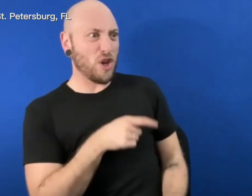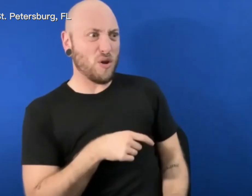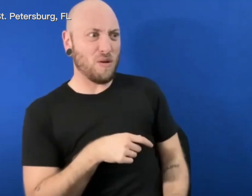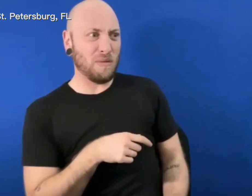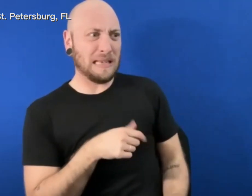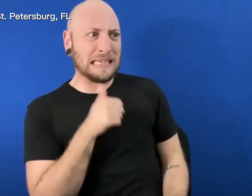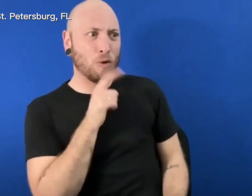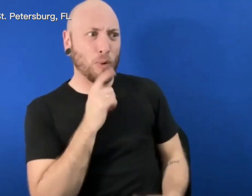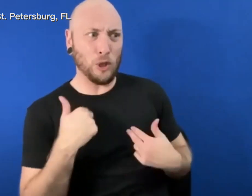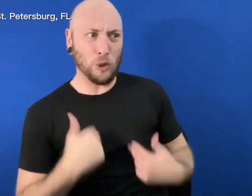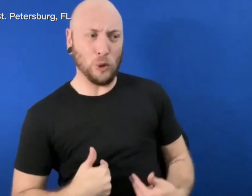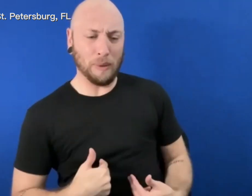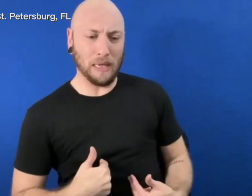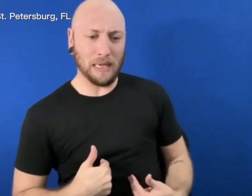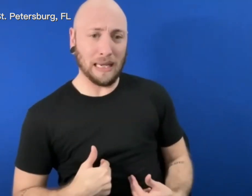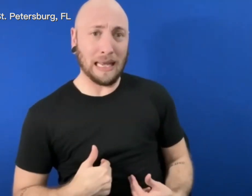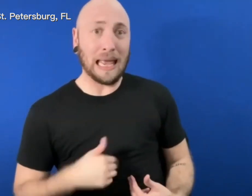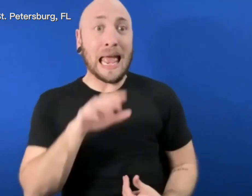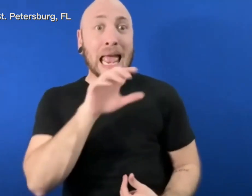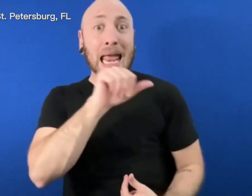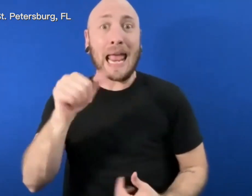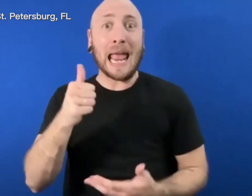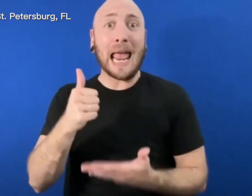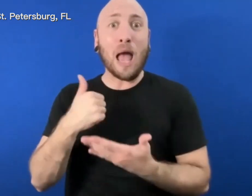me how to be human again. They taught me how to brush my teeth and wash my